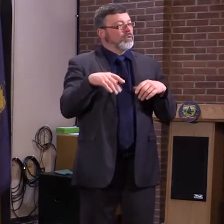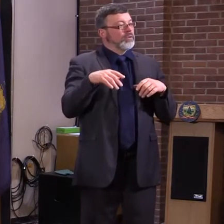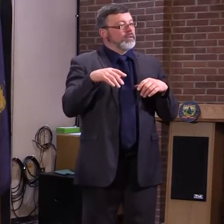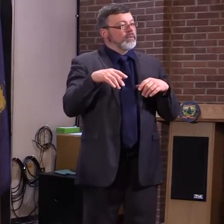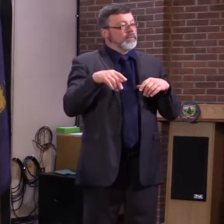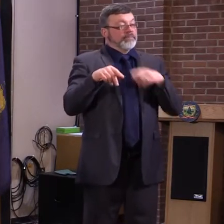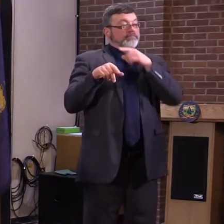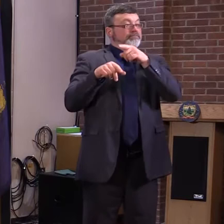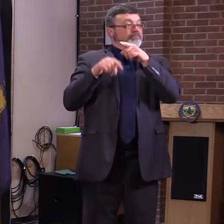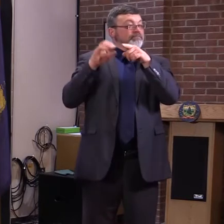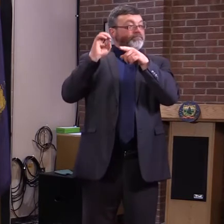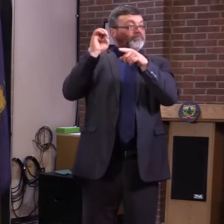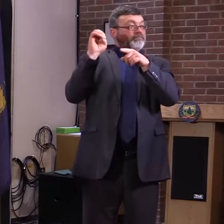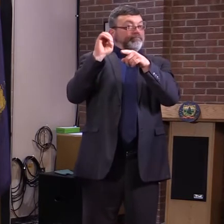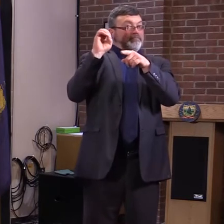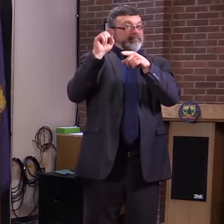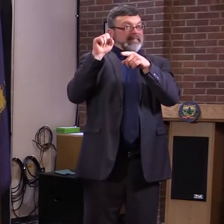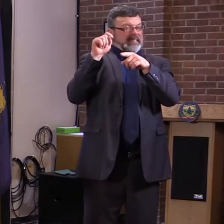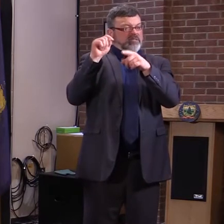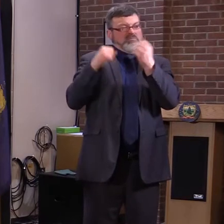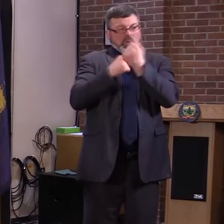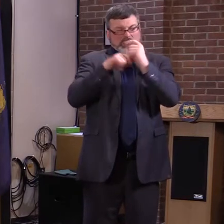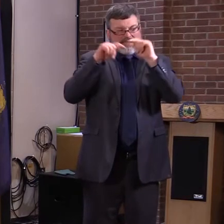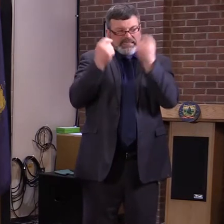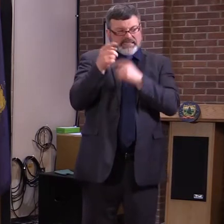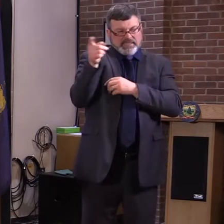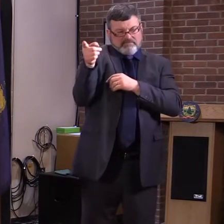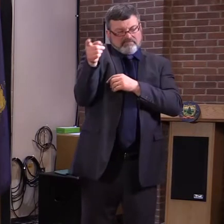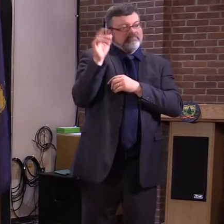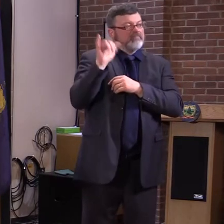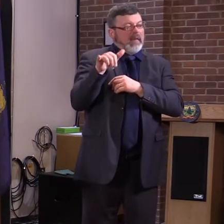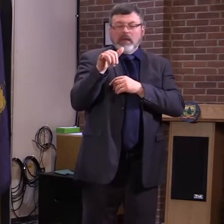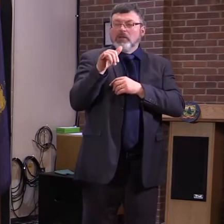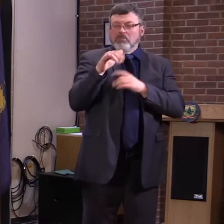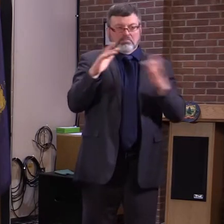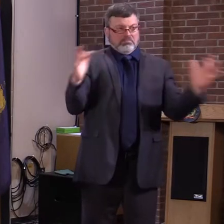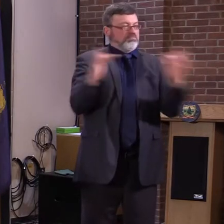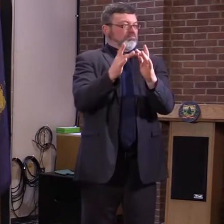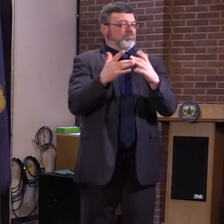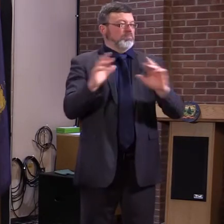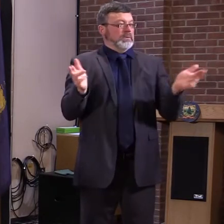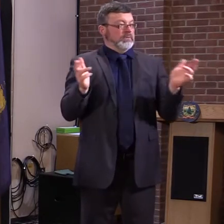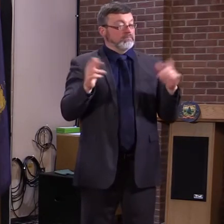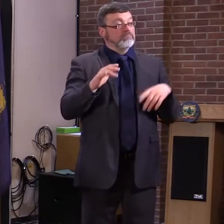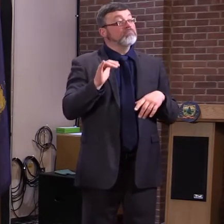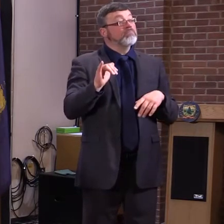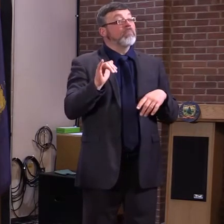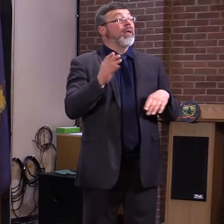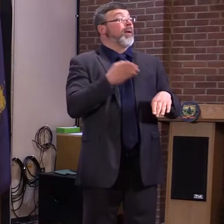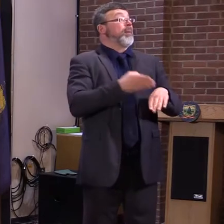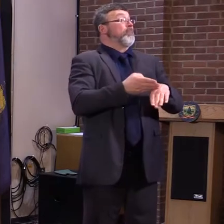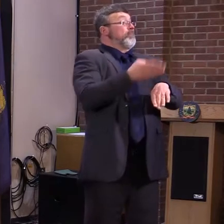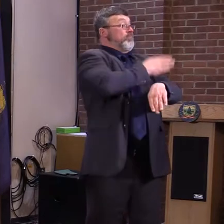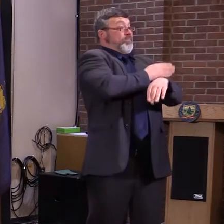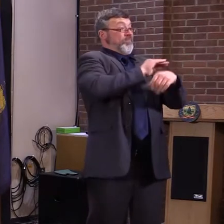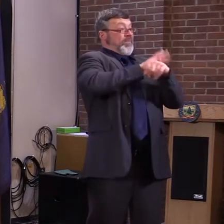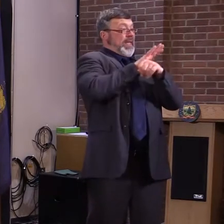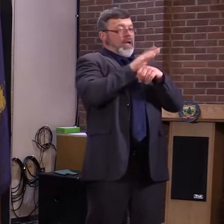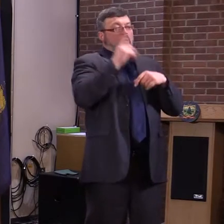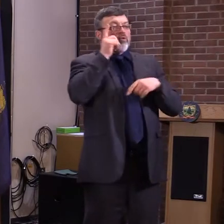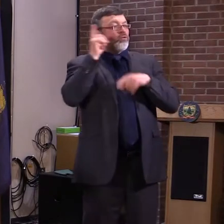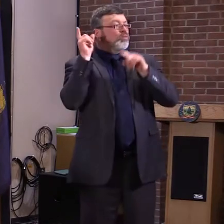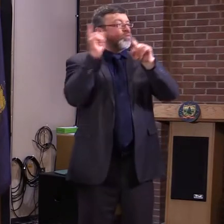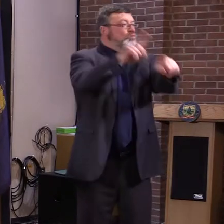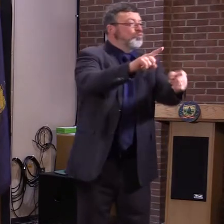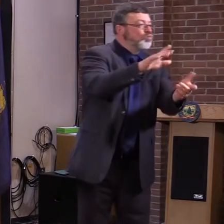some information about what the trends are. For example, I think in schools pre-pandemic, when I'd visit a school, I would hear concern